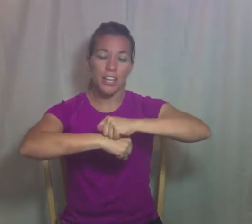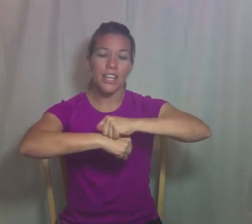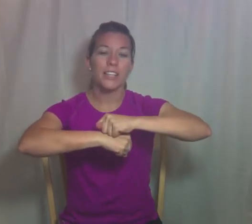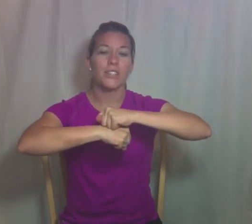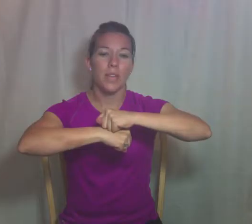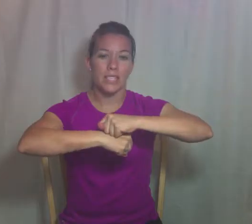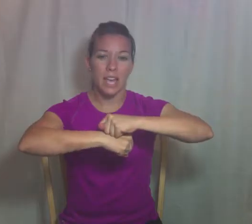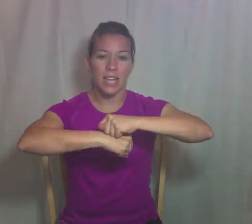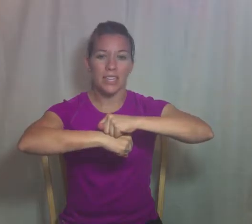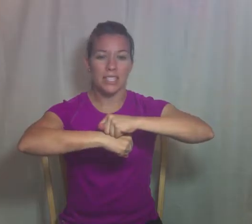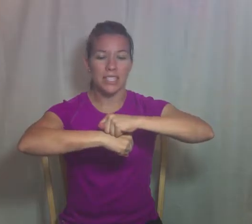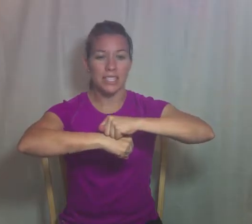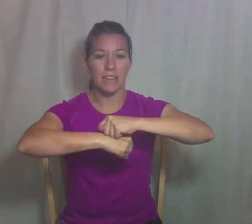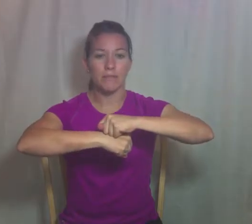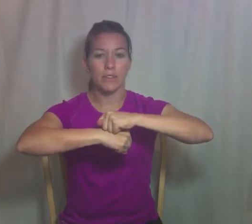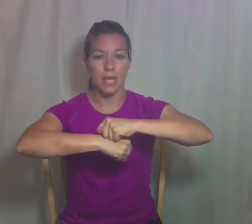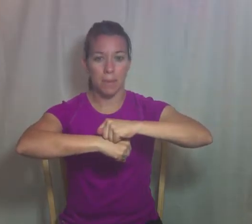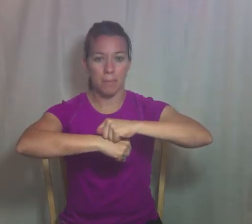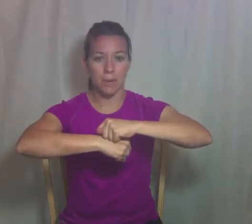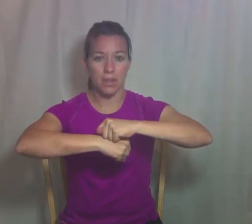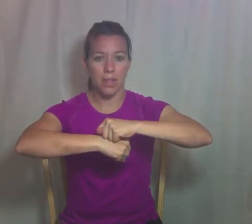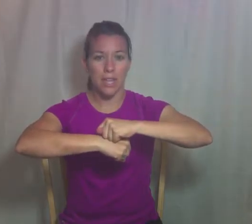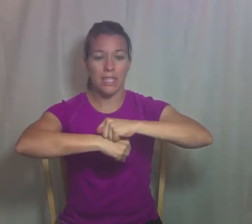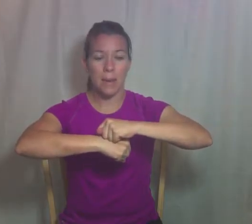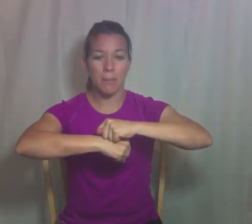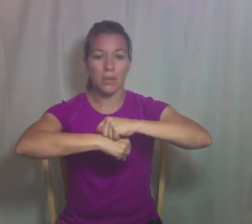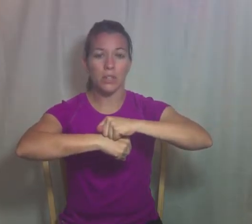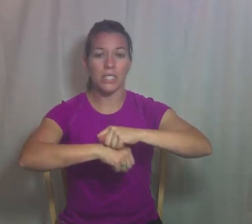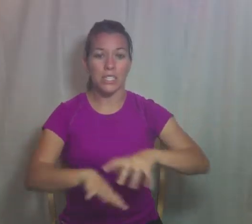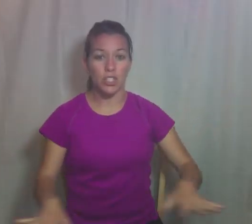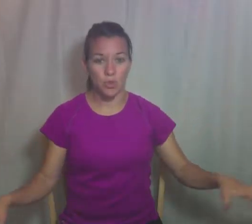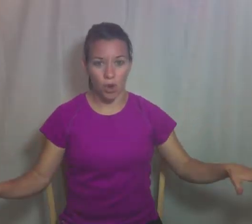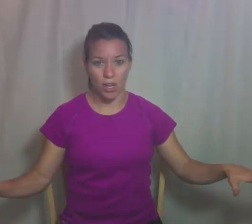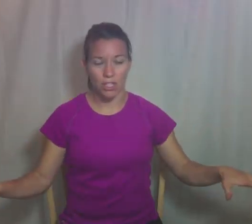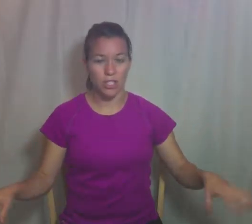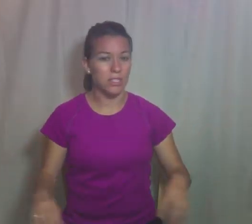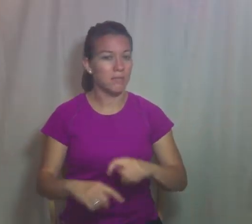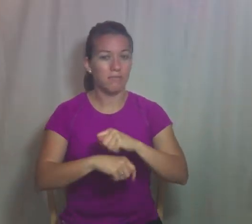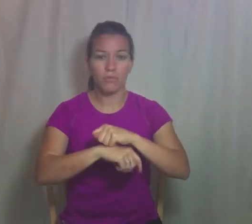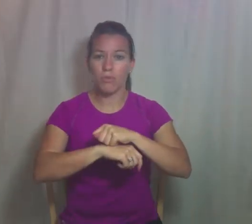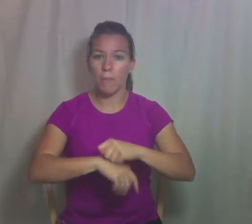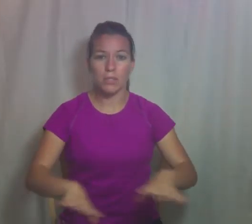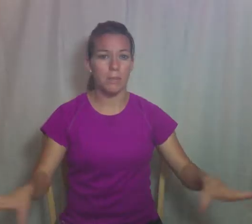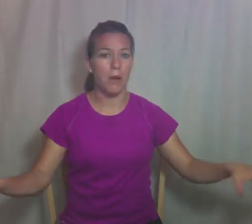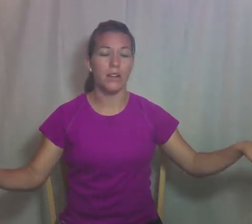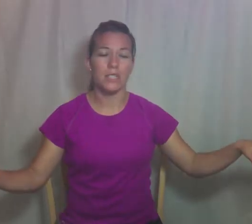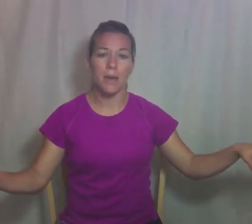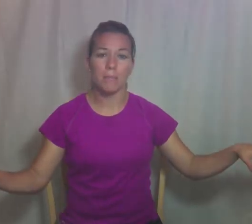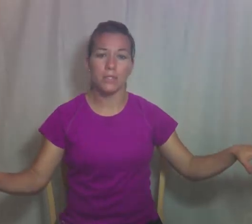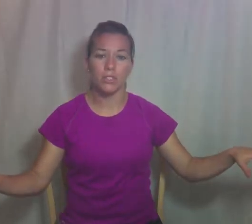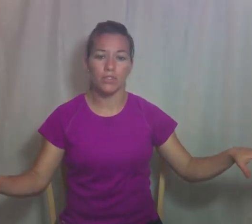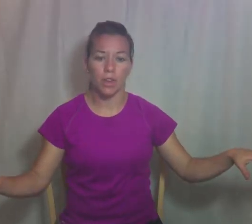so we sign, this is the sign for temple. Temple destroyed, it just crumbles apart, temple destroyed.